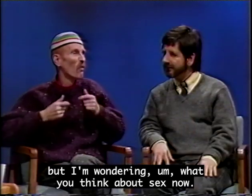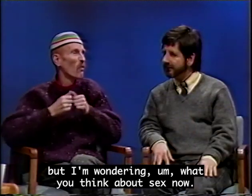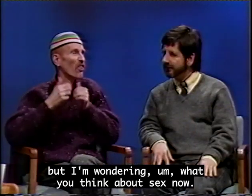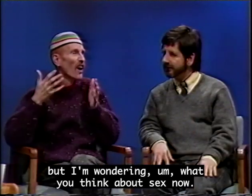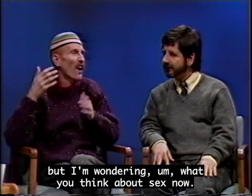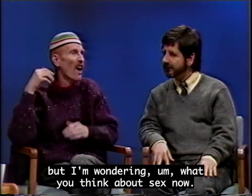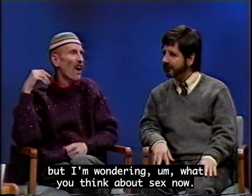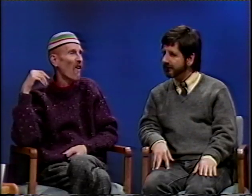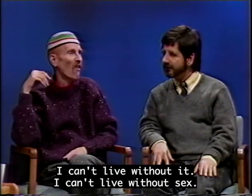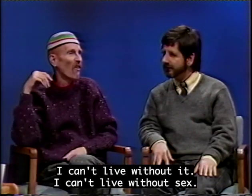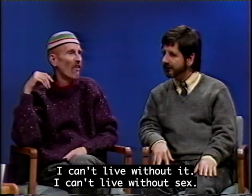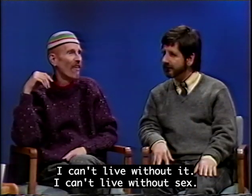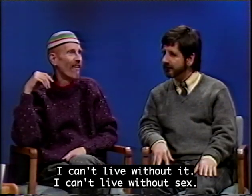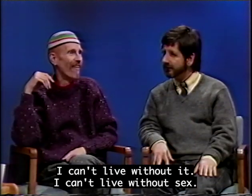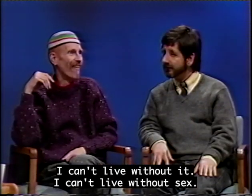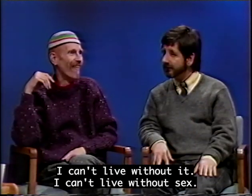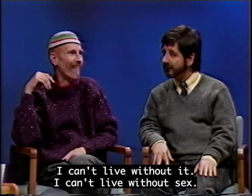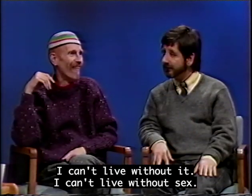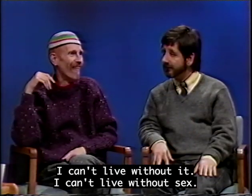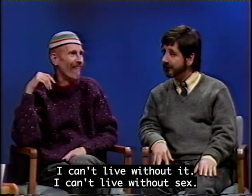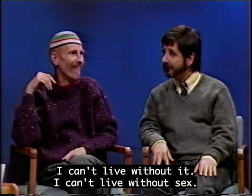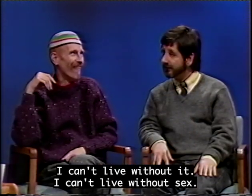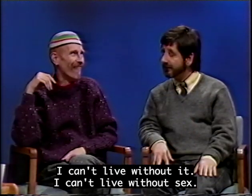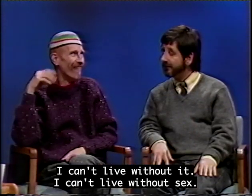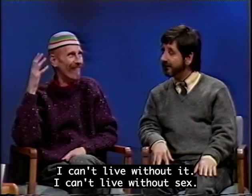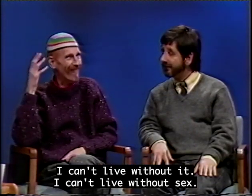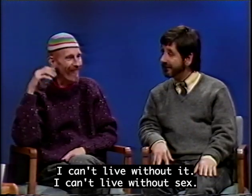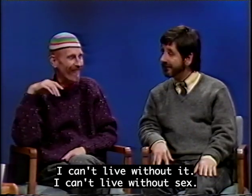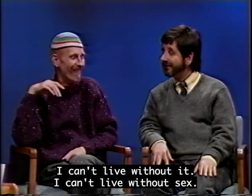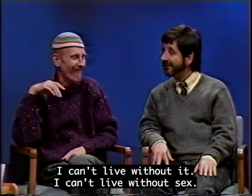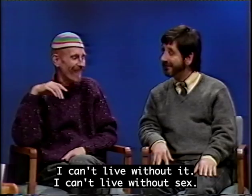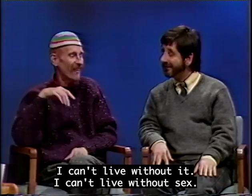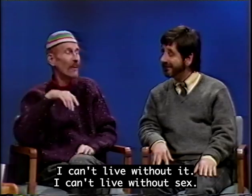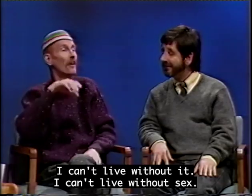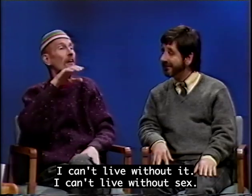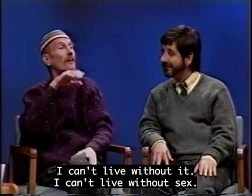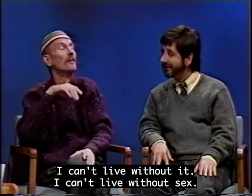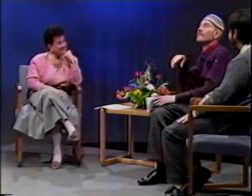now. I can't live without it. I can't live without sex.